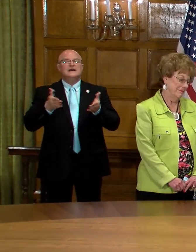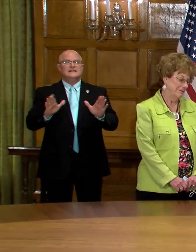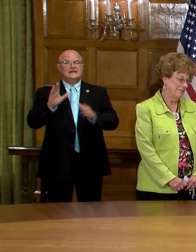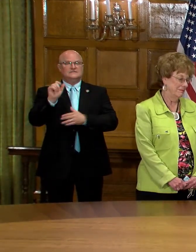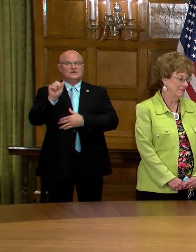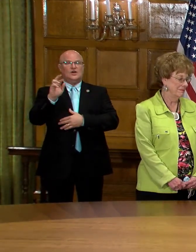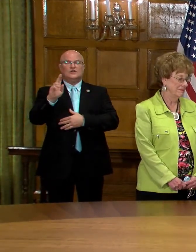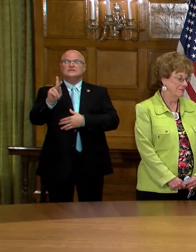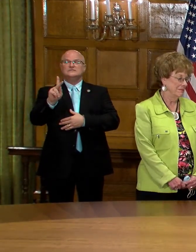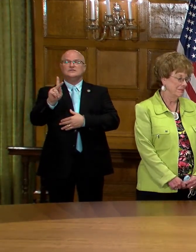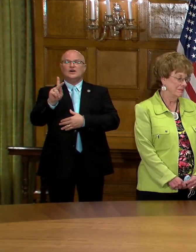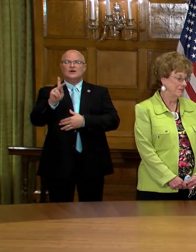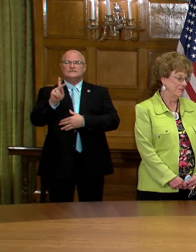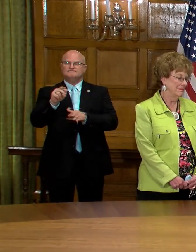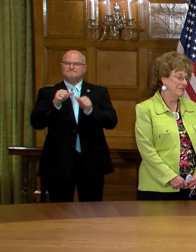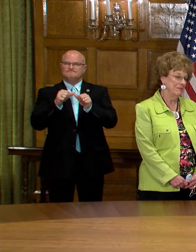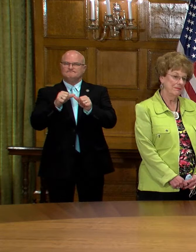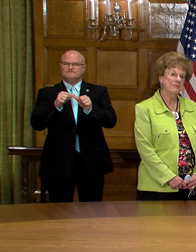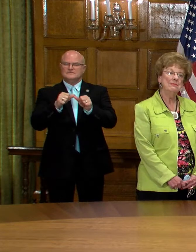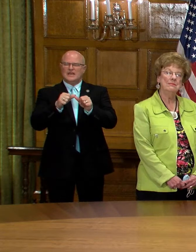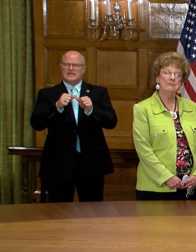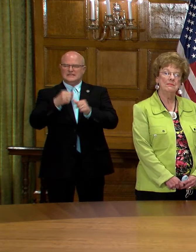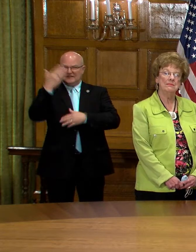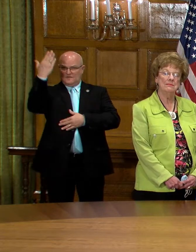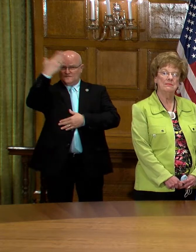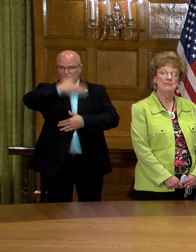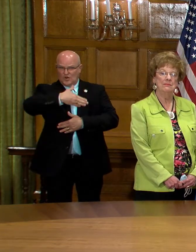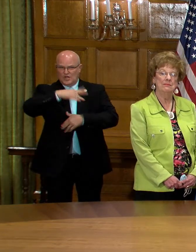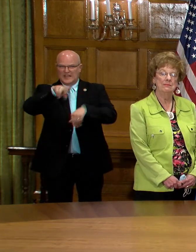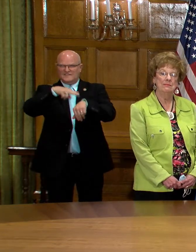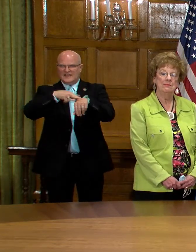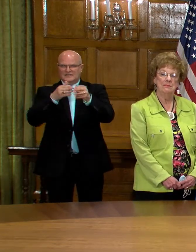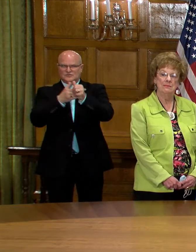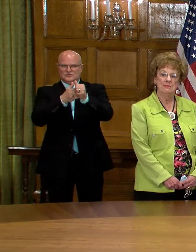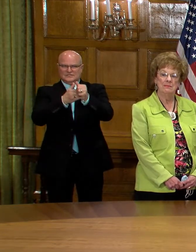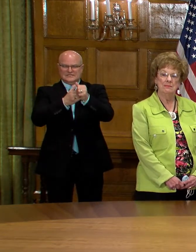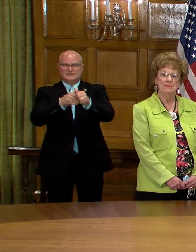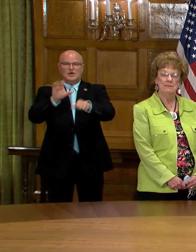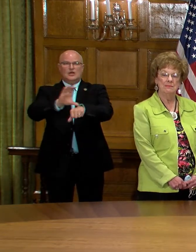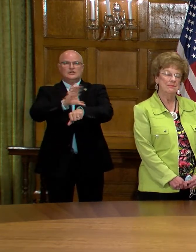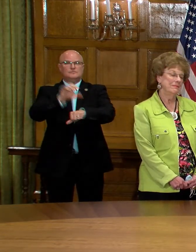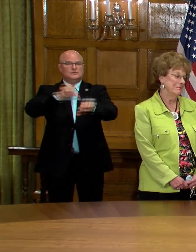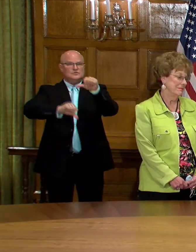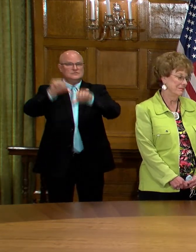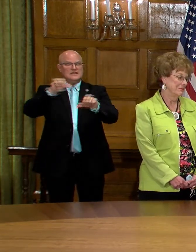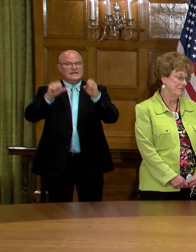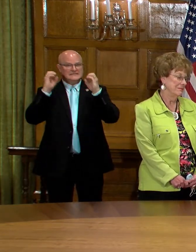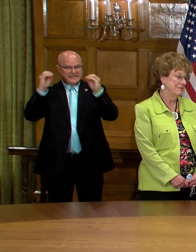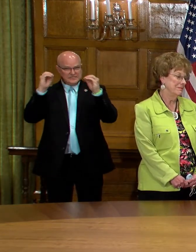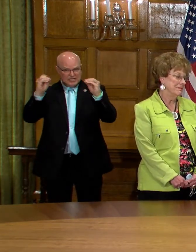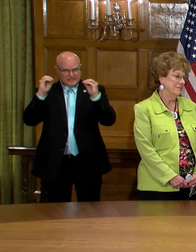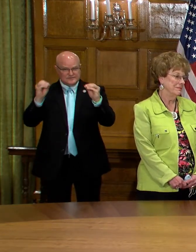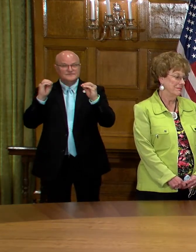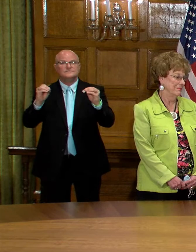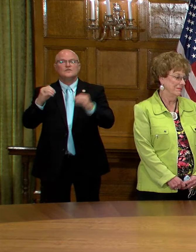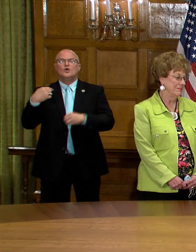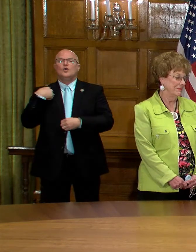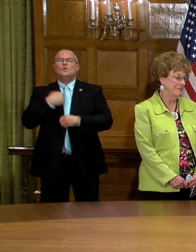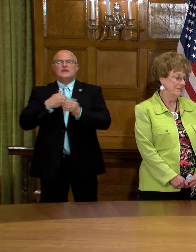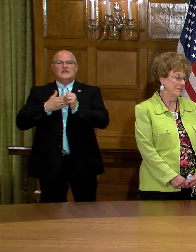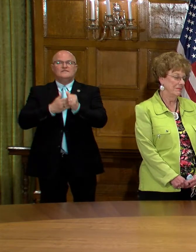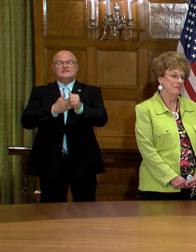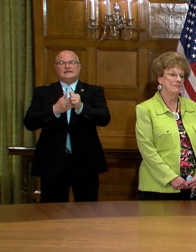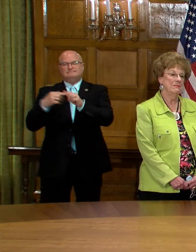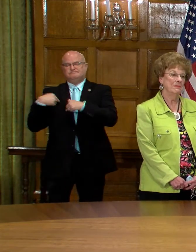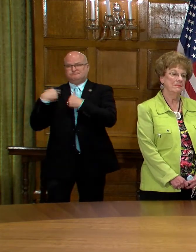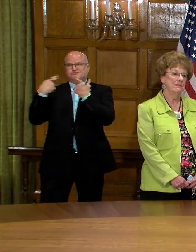allows Arkansas to stay in the forefront of national leadership on computer science education. We have led for